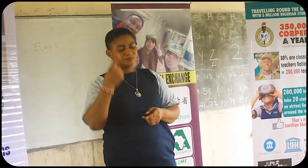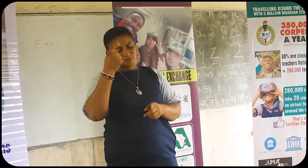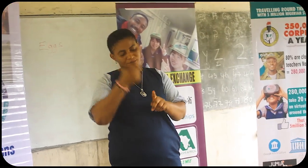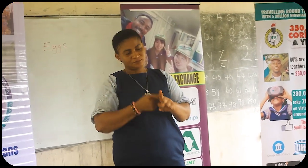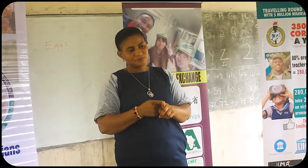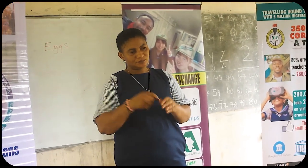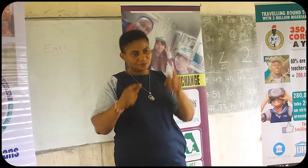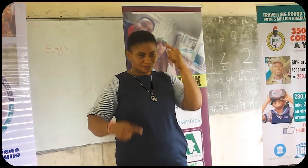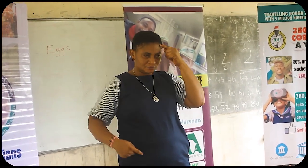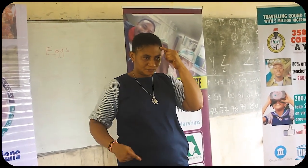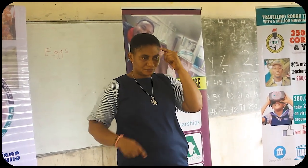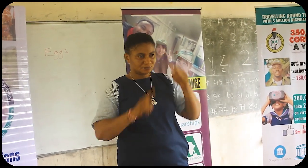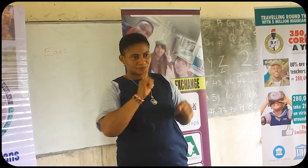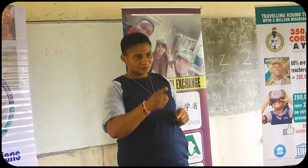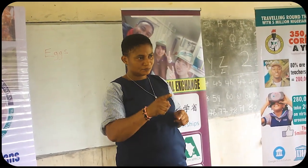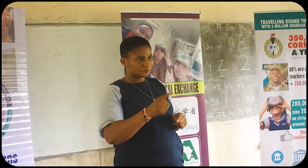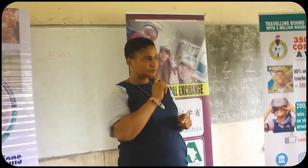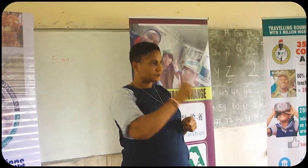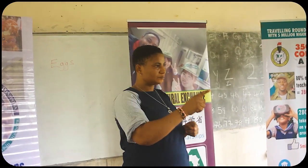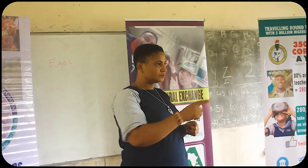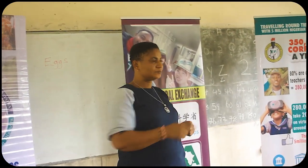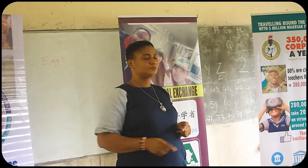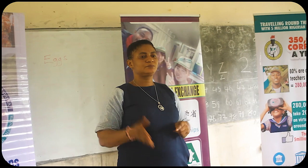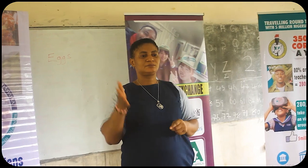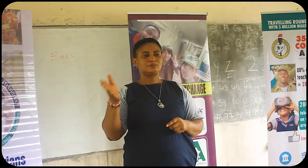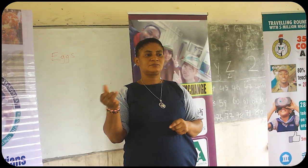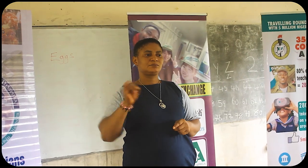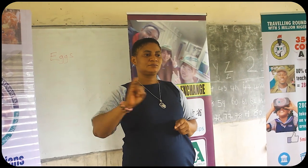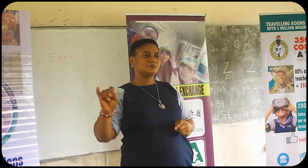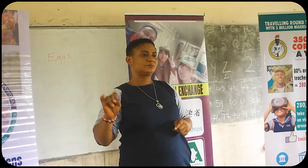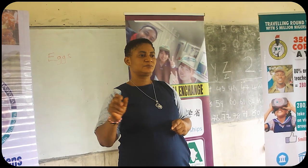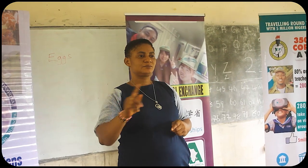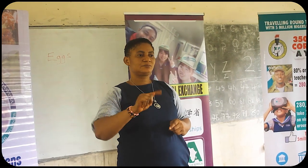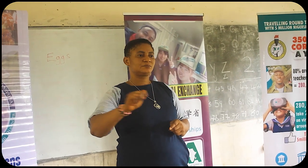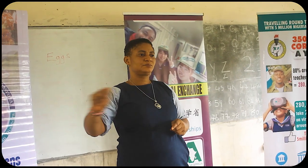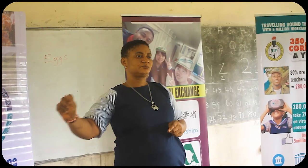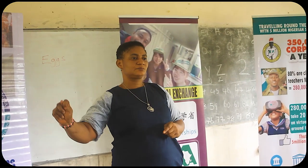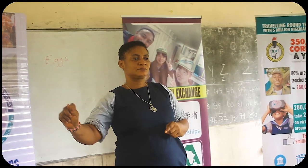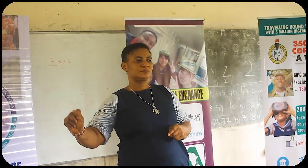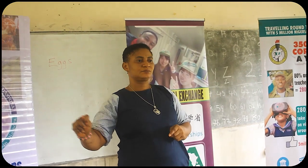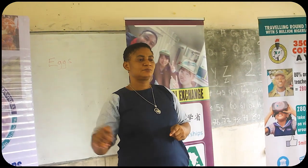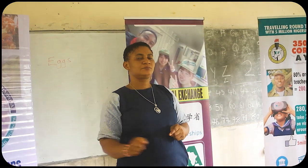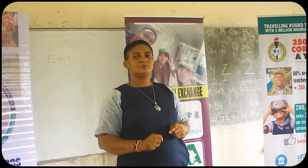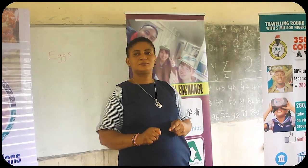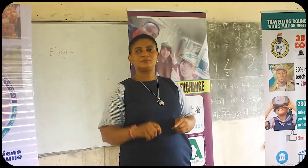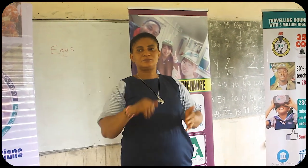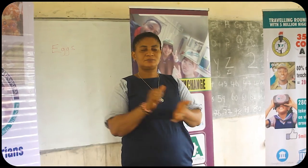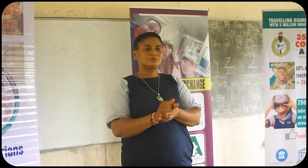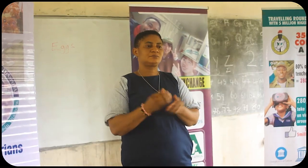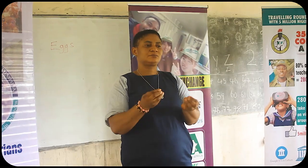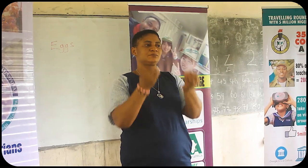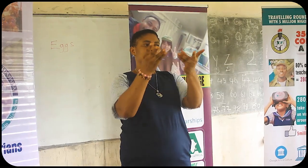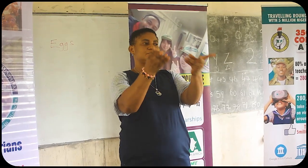malaria. Now, there is a negative impact that this causes